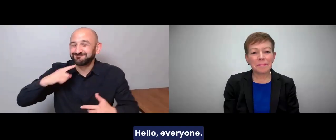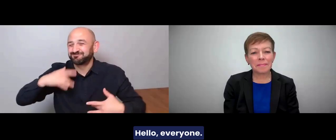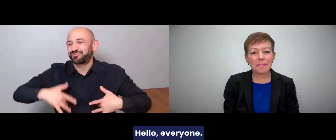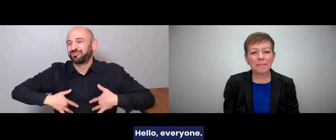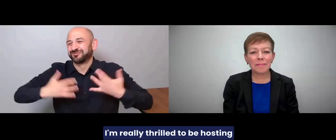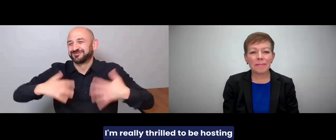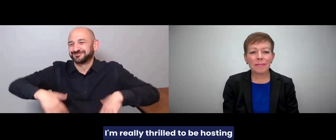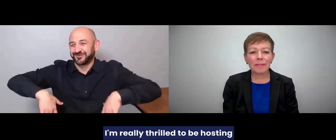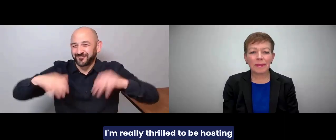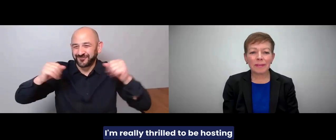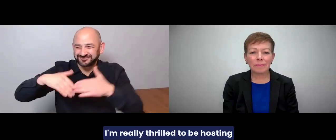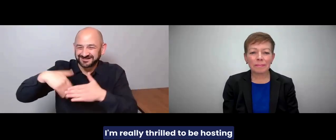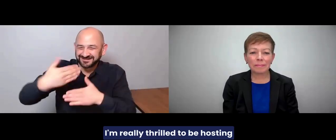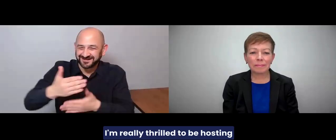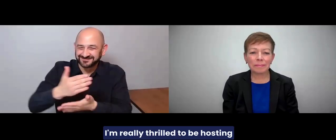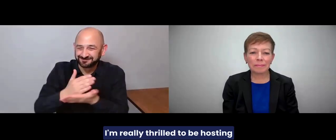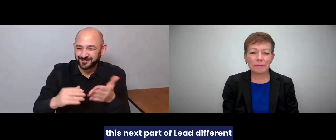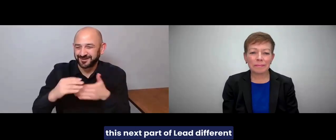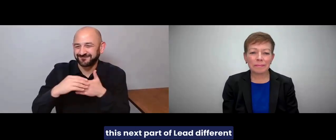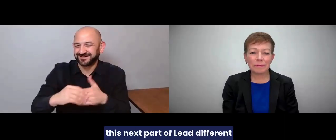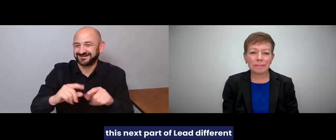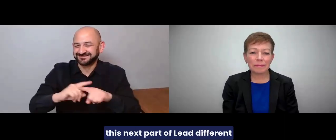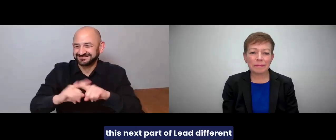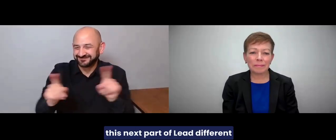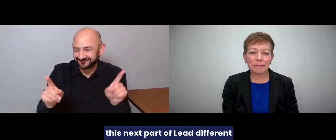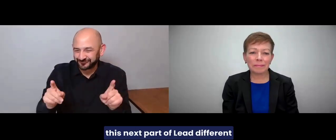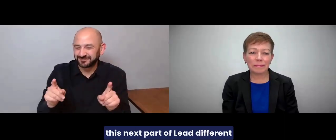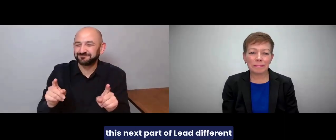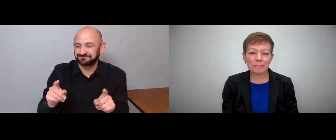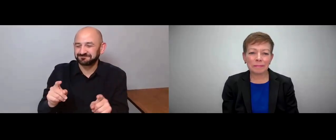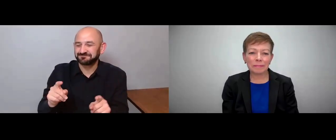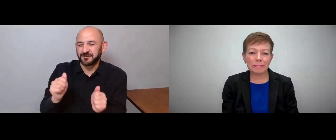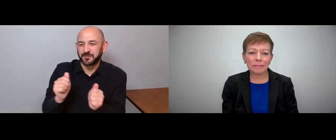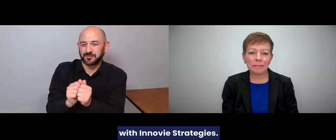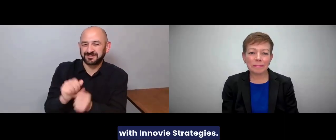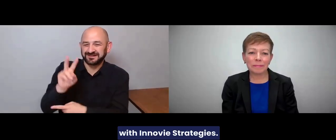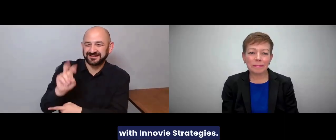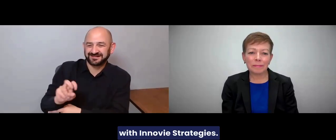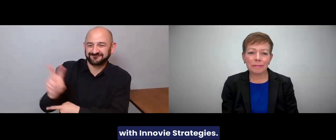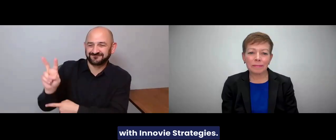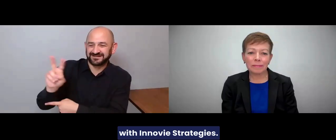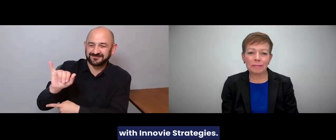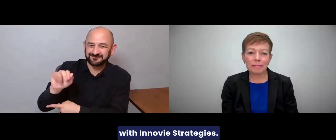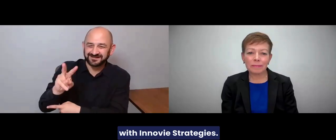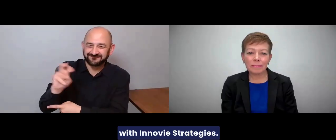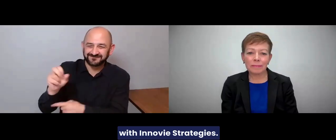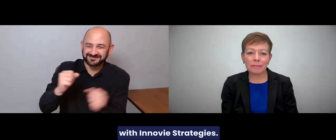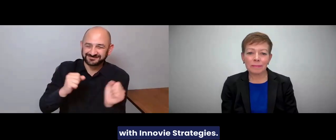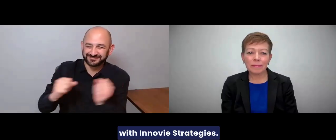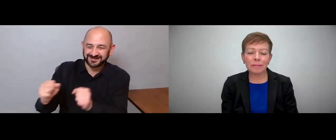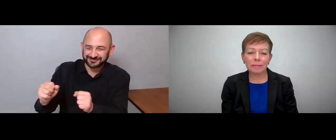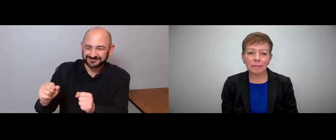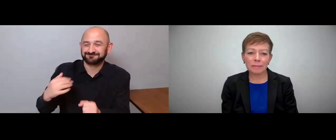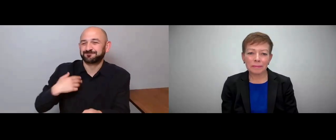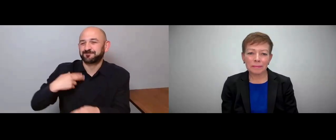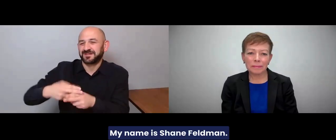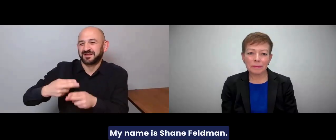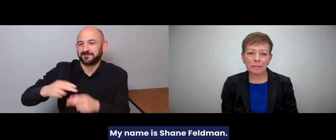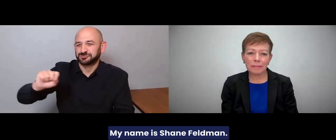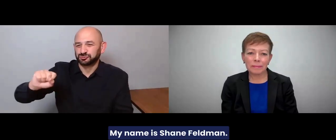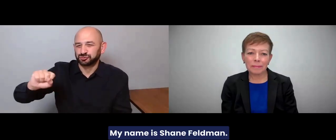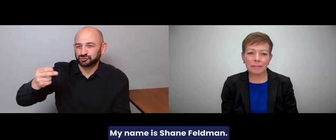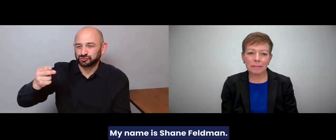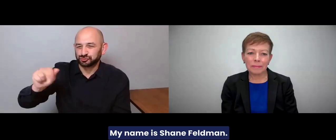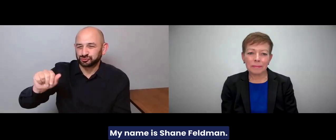Hello, everyone. I'm really thrilled to be hosting this next part of Lead Different with Innivee Strategies.